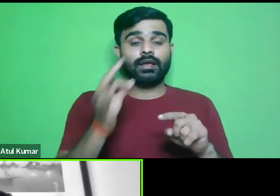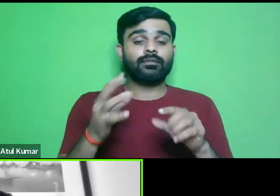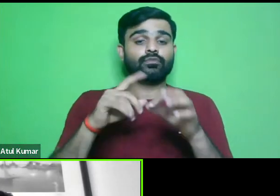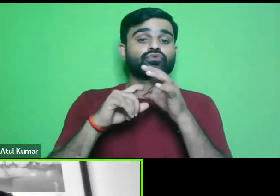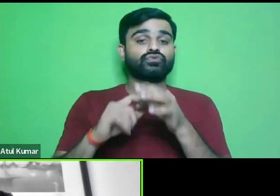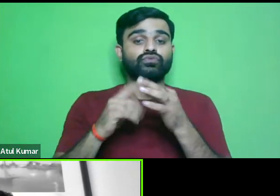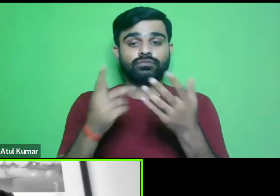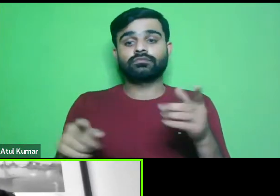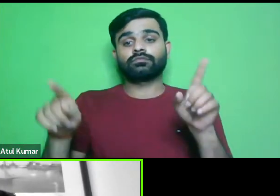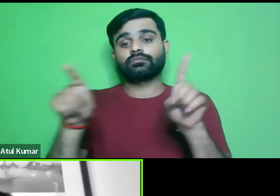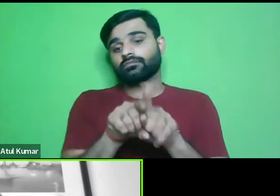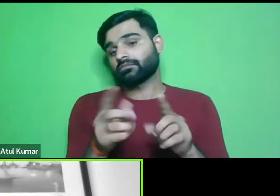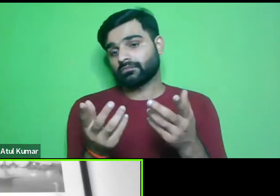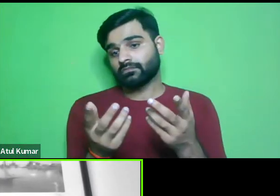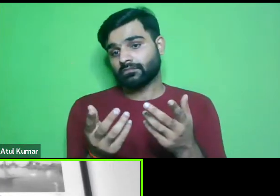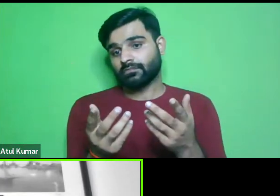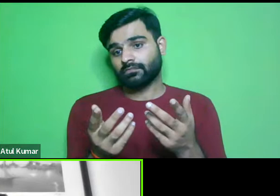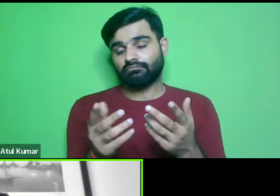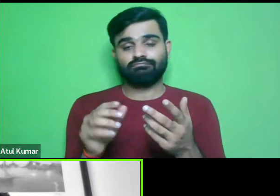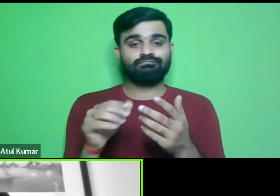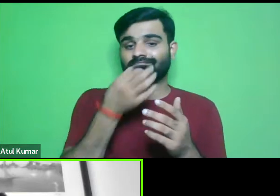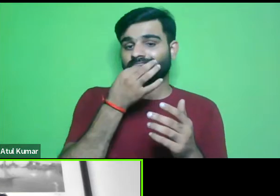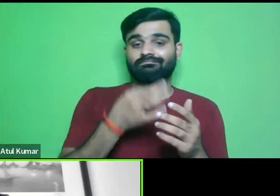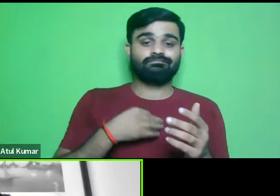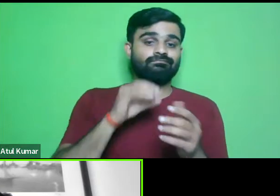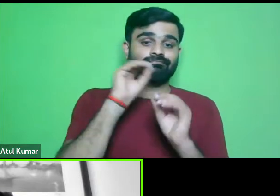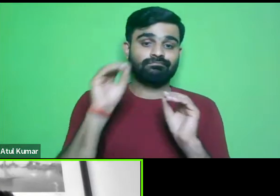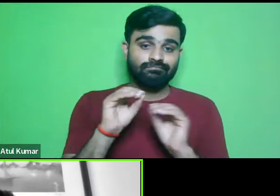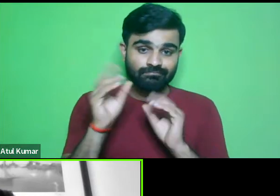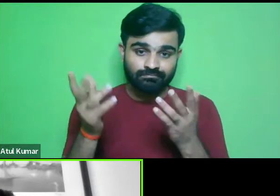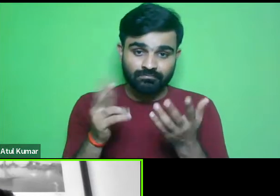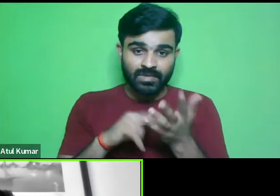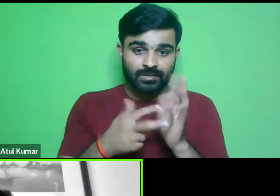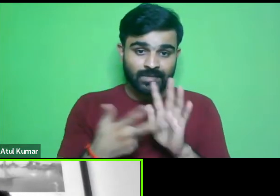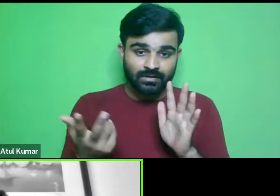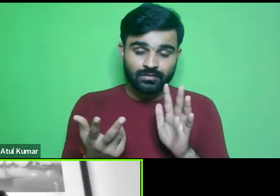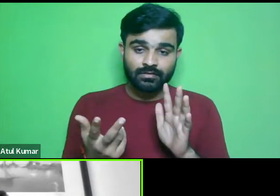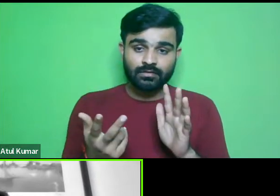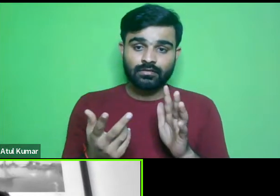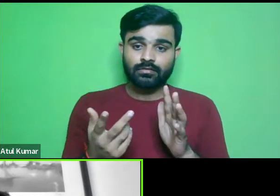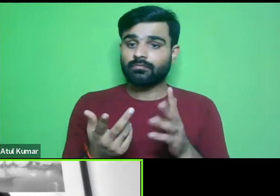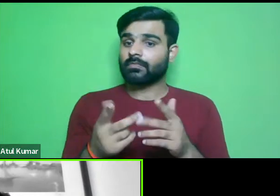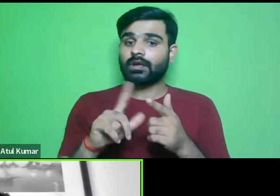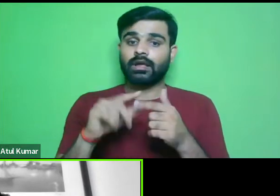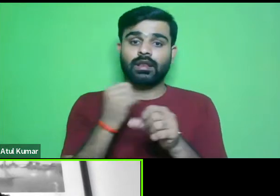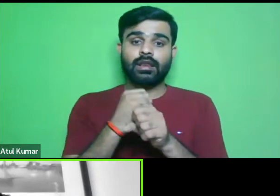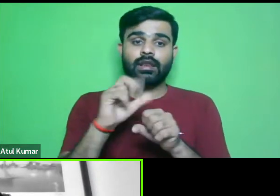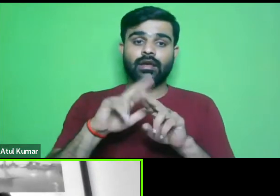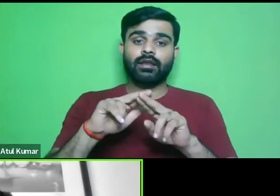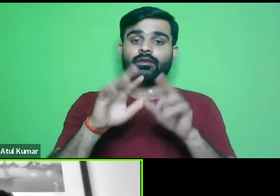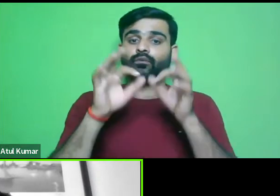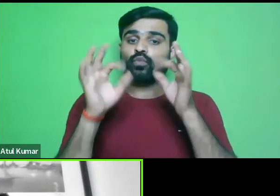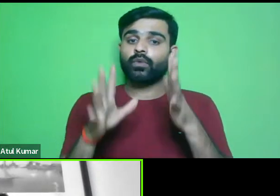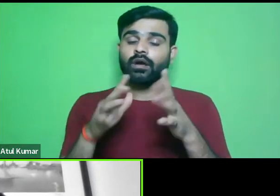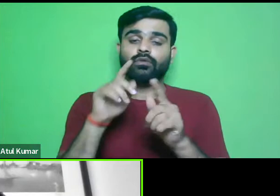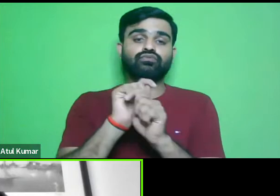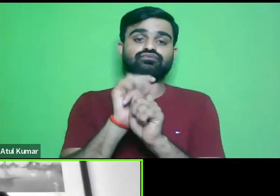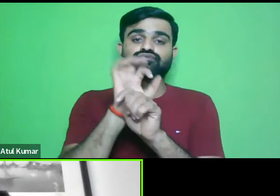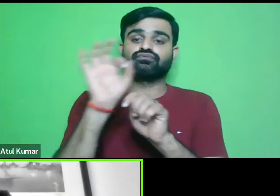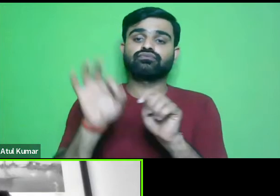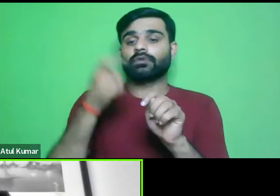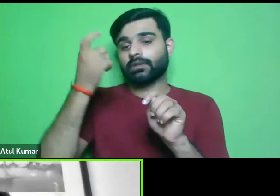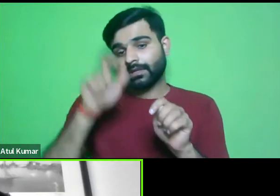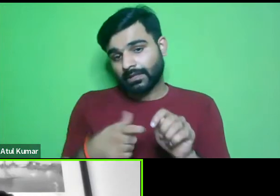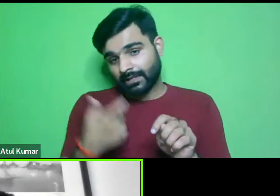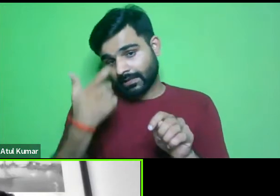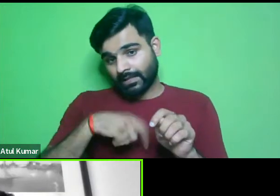questions cannot be asked, and by cannot be asked, there is no legal framework by which an individual or a